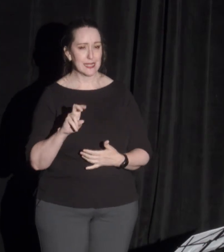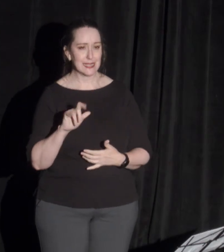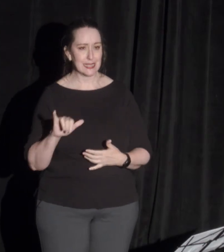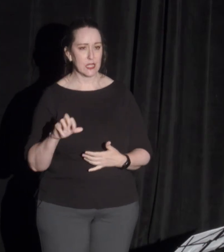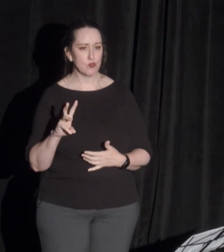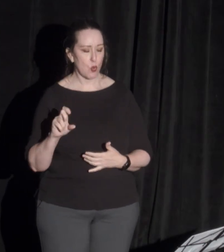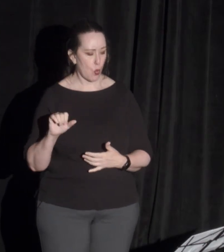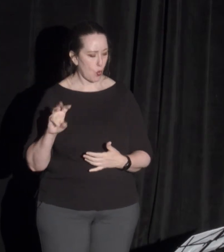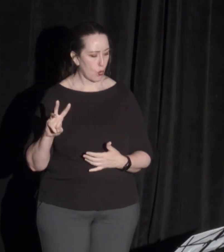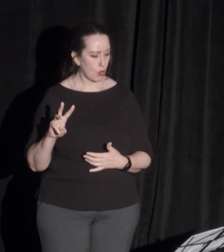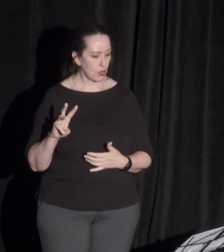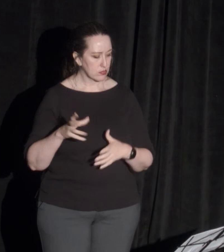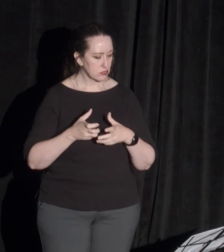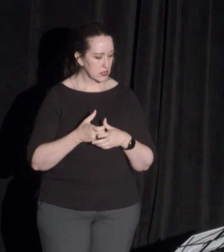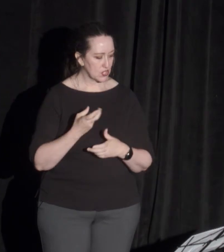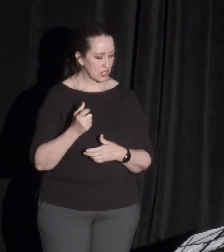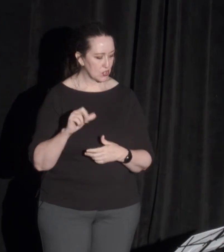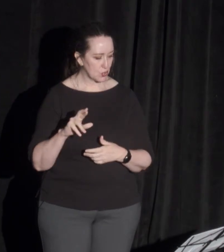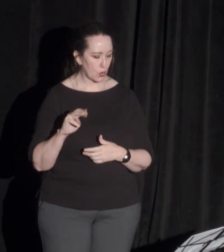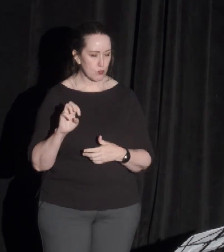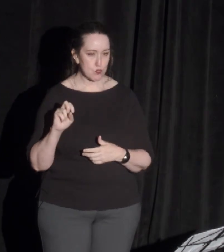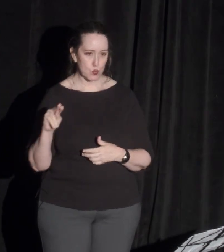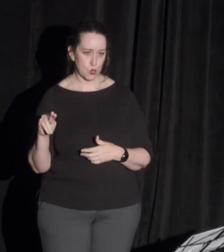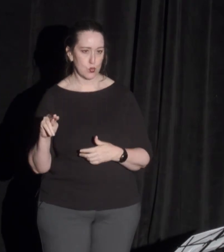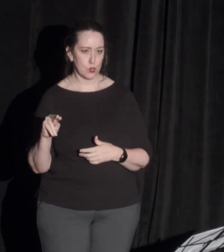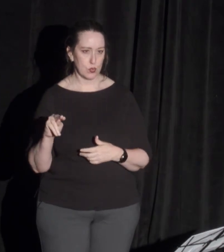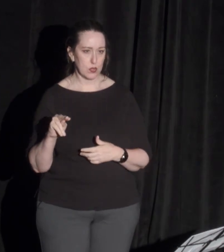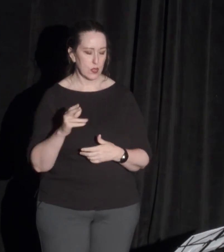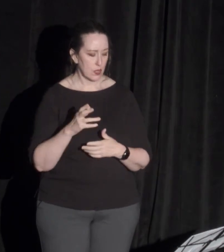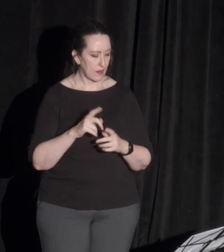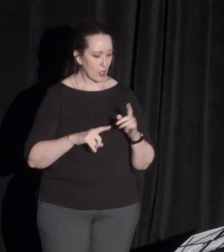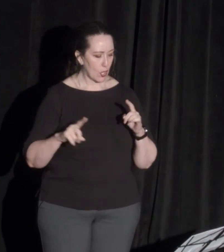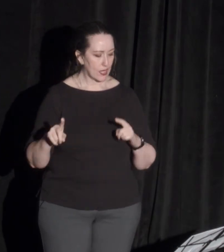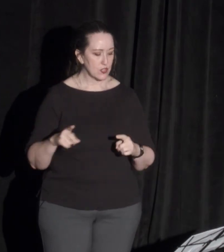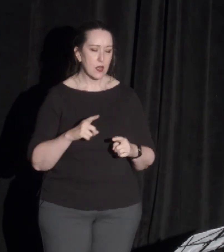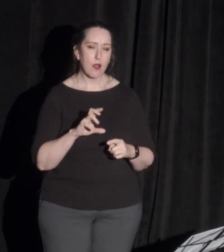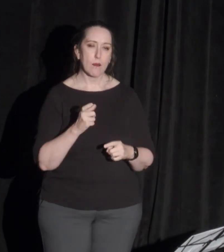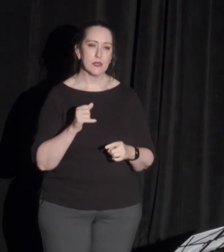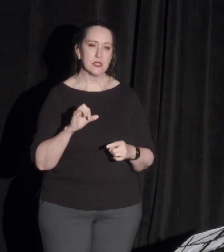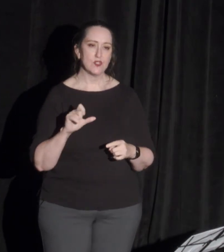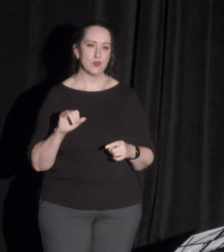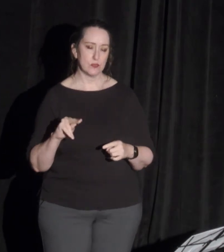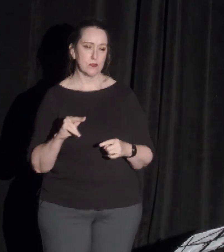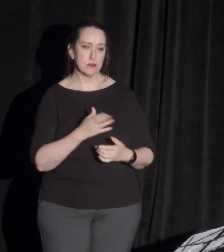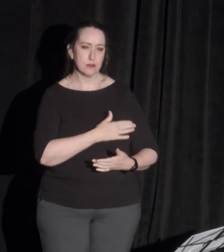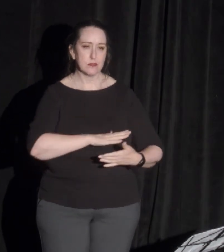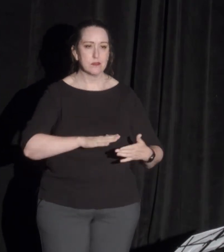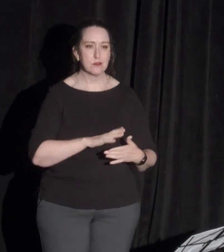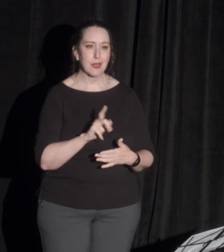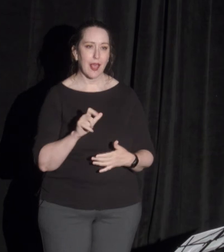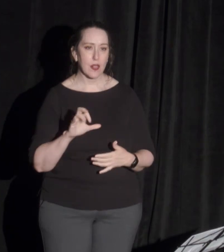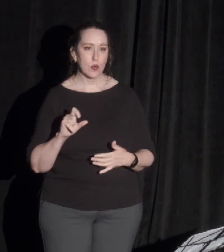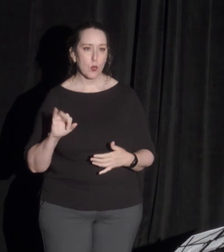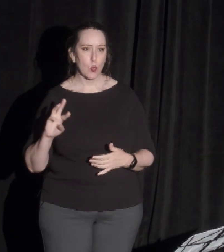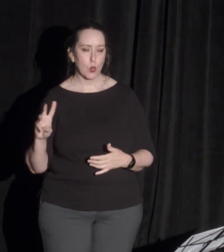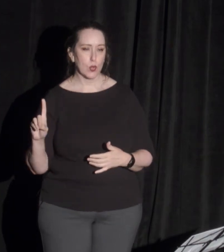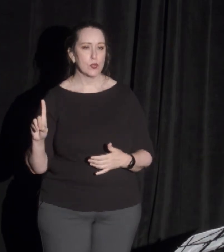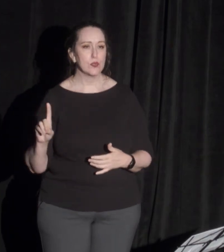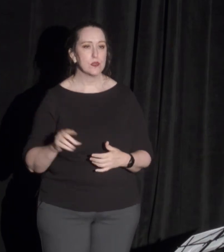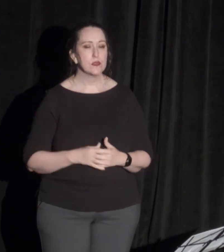known as Cheshire Moon. This piece is a variation on their composition called Kellenwood. Please hold your